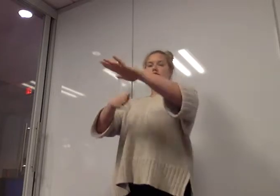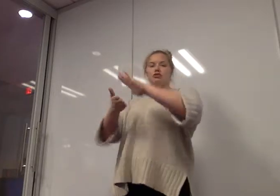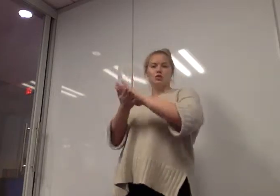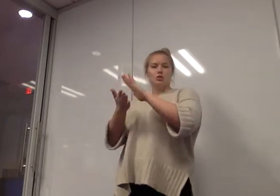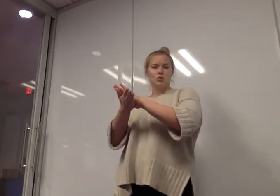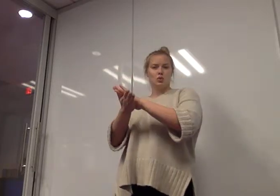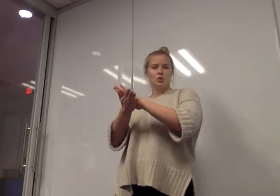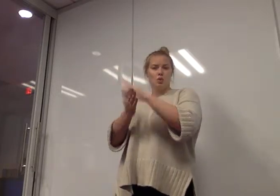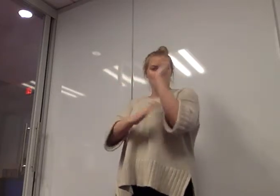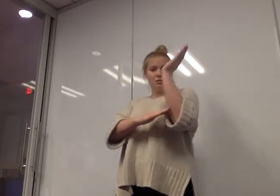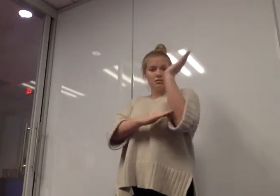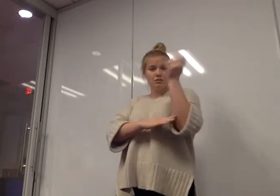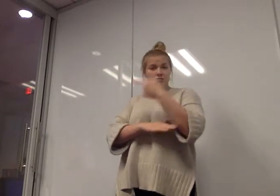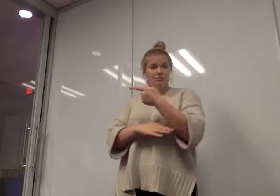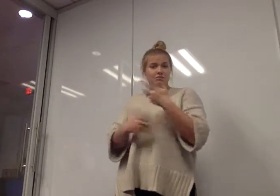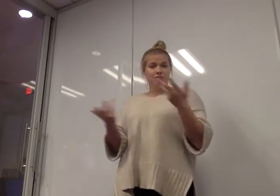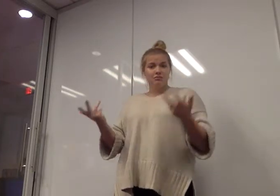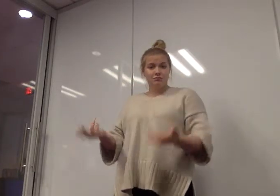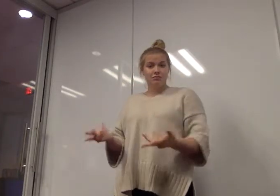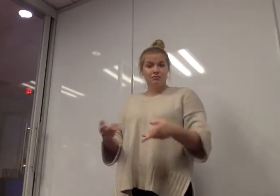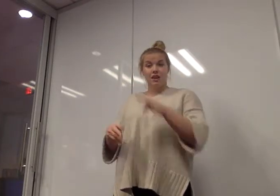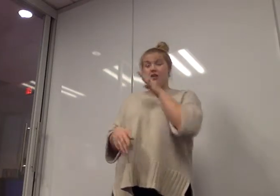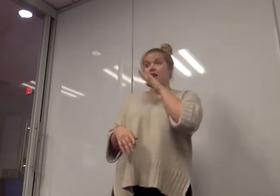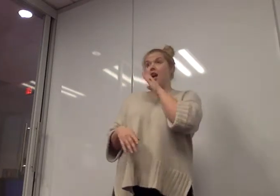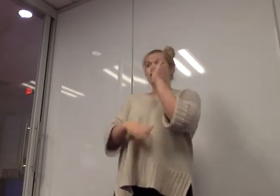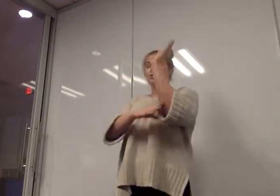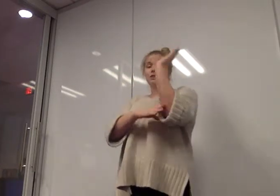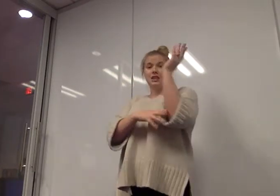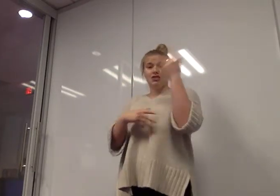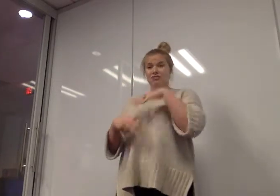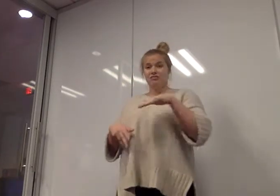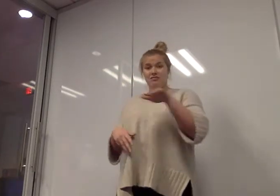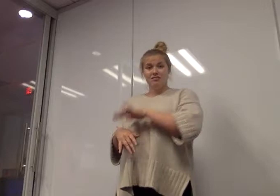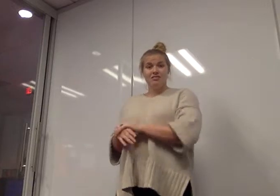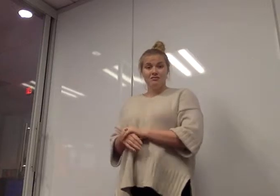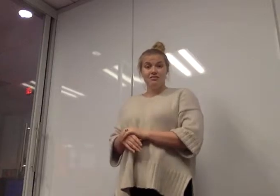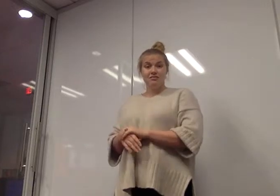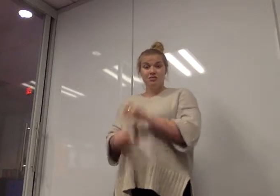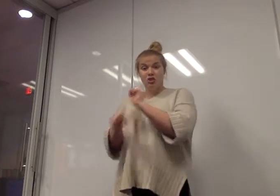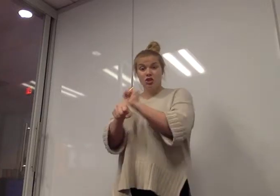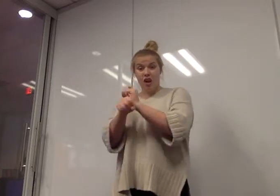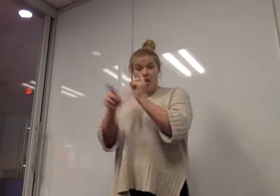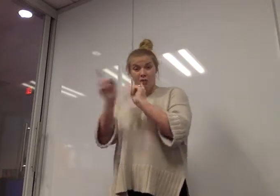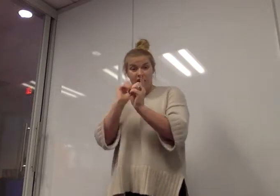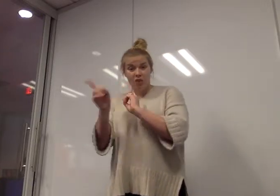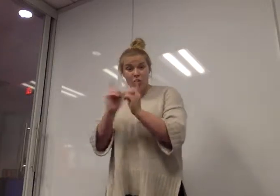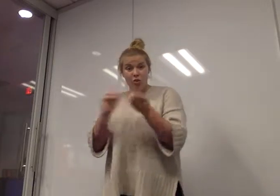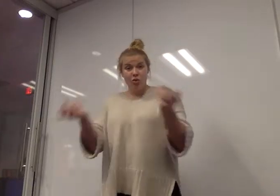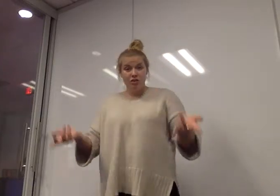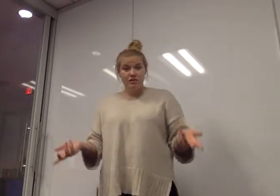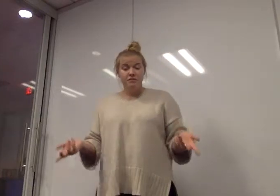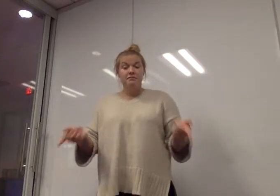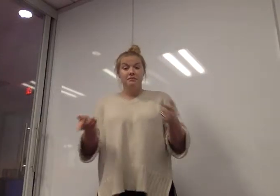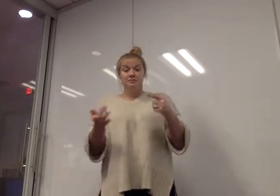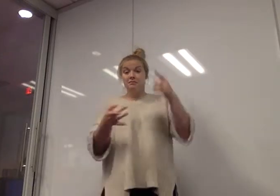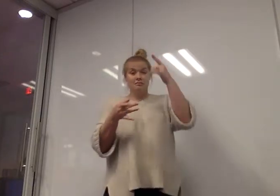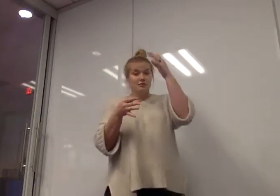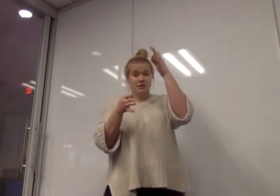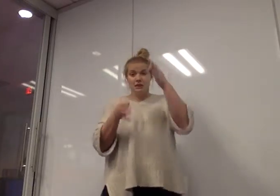pitch or giving a talk like this or doing a job interview. We decided that the one that most people could relate